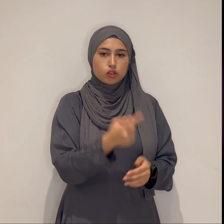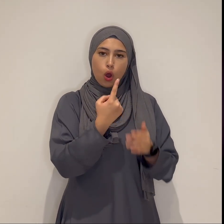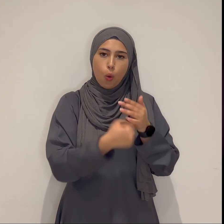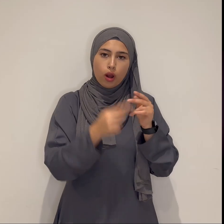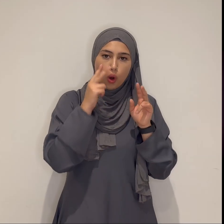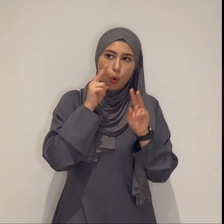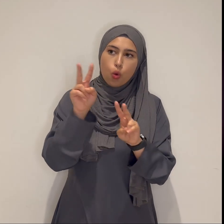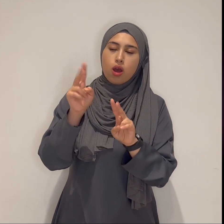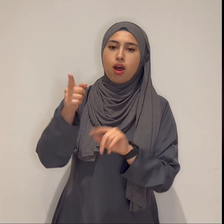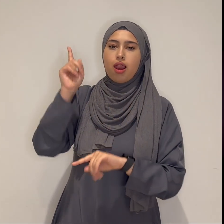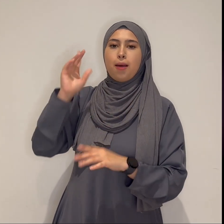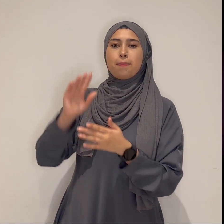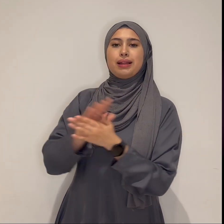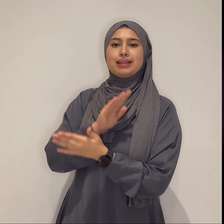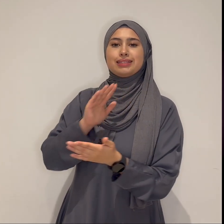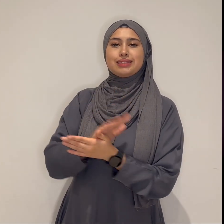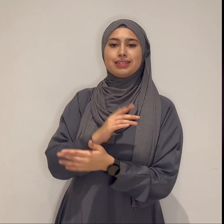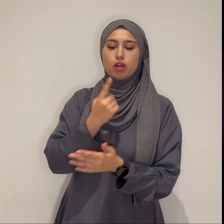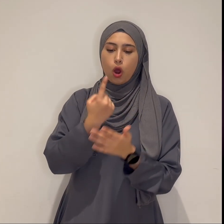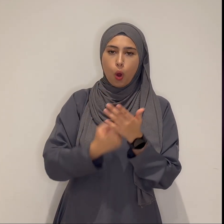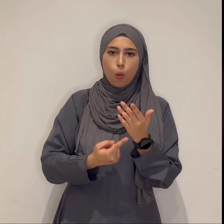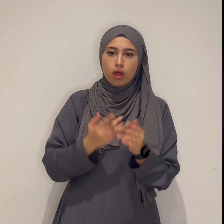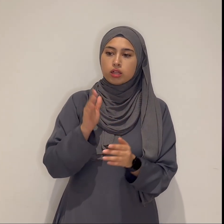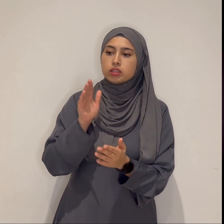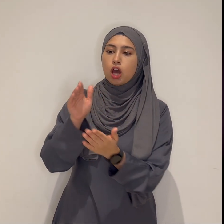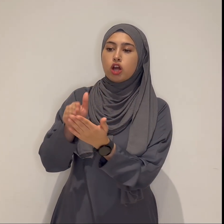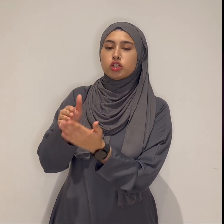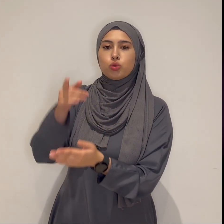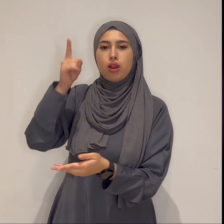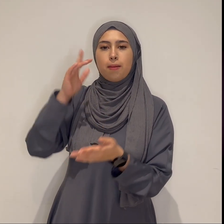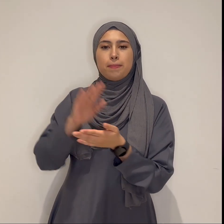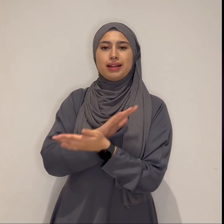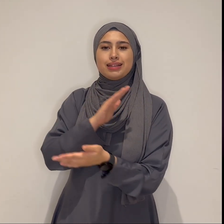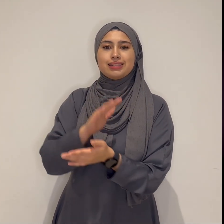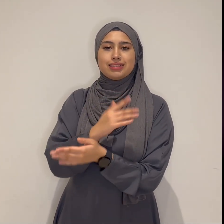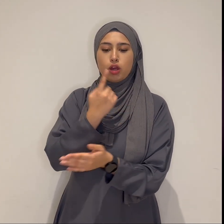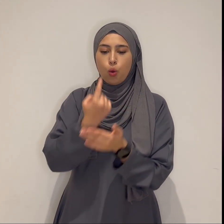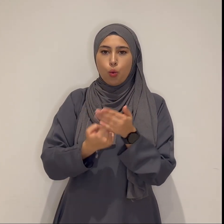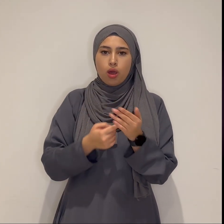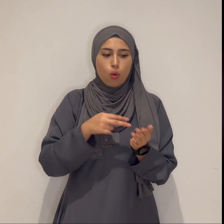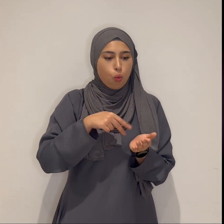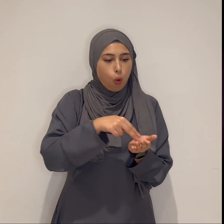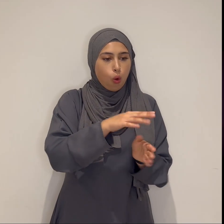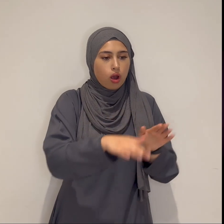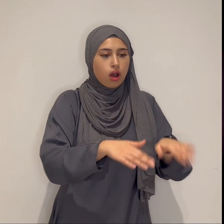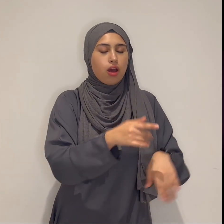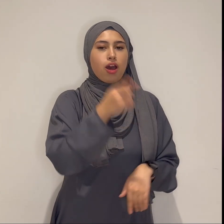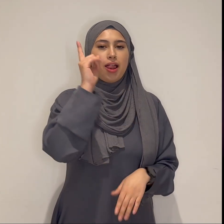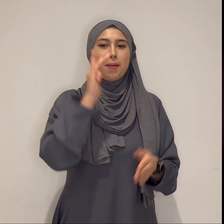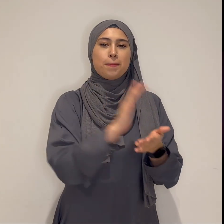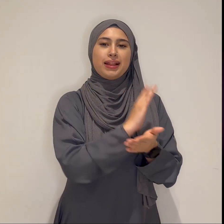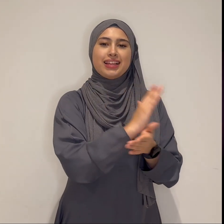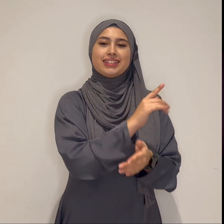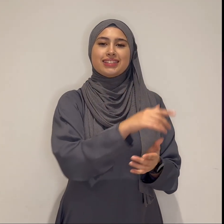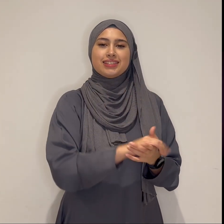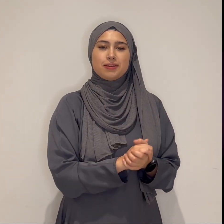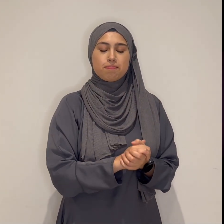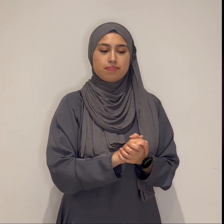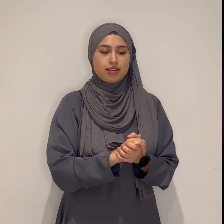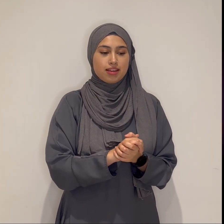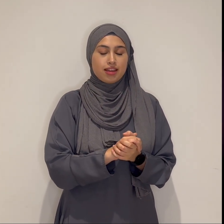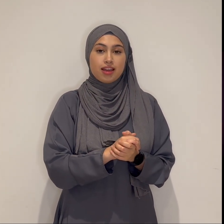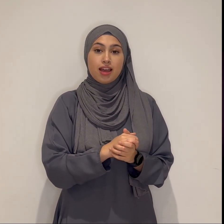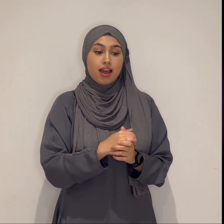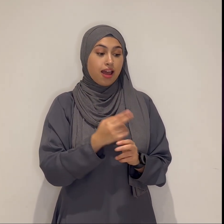wa ta'ala, only touches that pleases Allah subhanahu wa ta'ala, only walks to that which pleases Allah subhanahu wa ta'ala. Till eventually if the believer, if